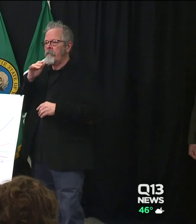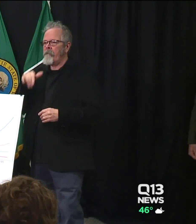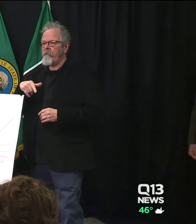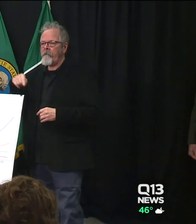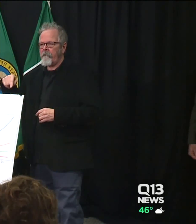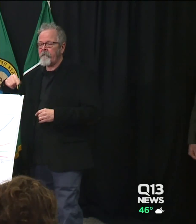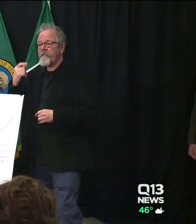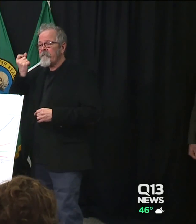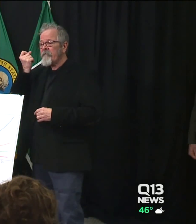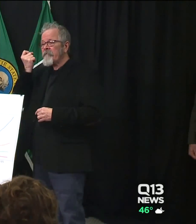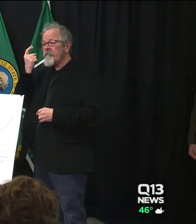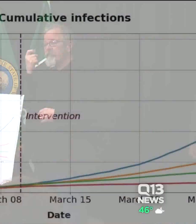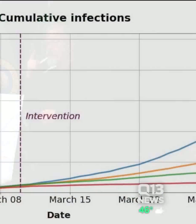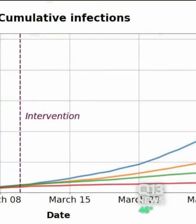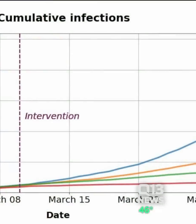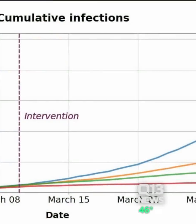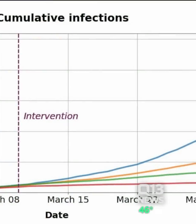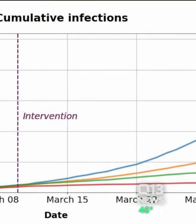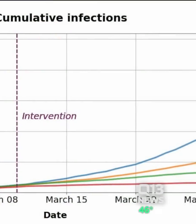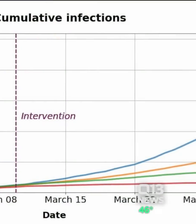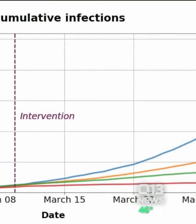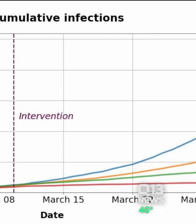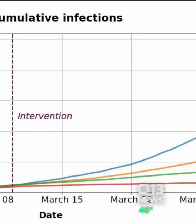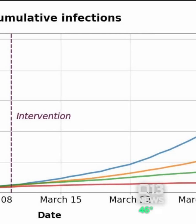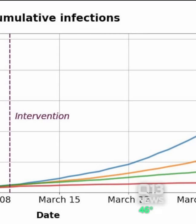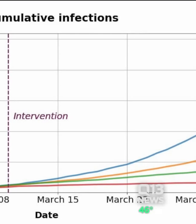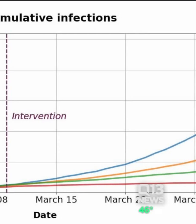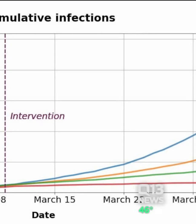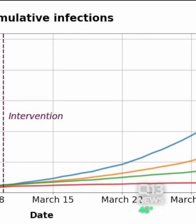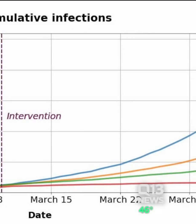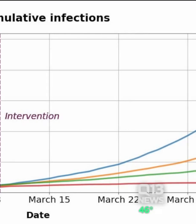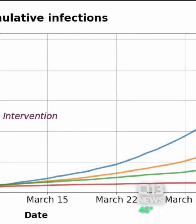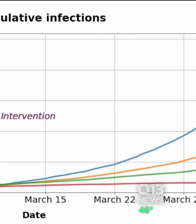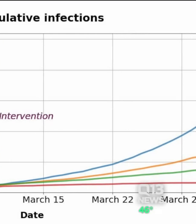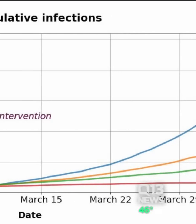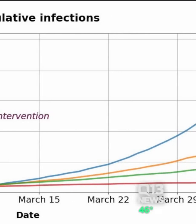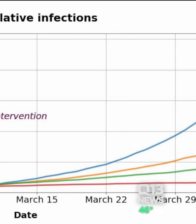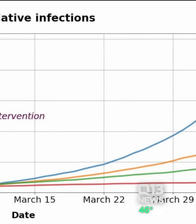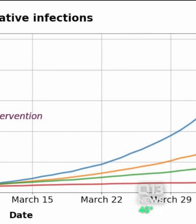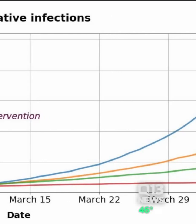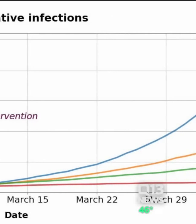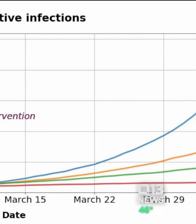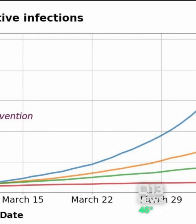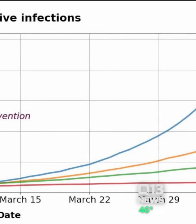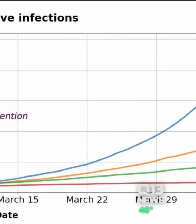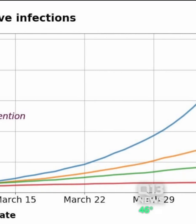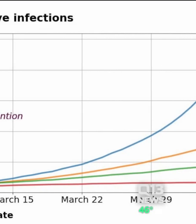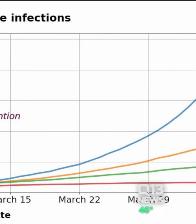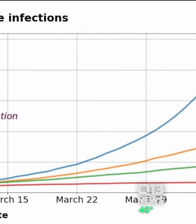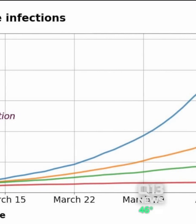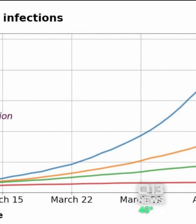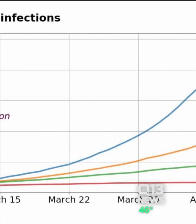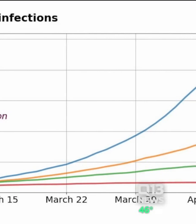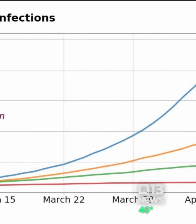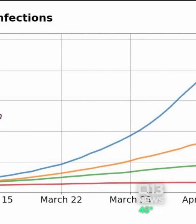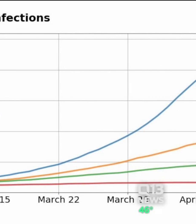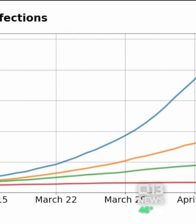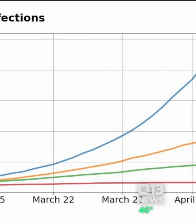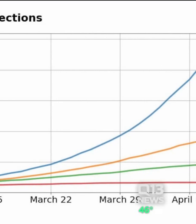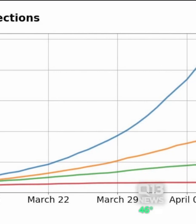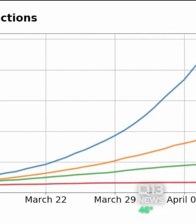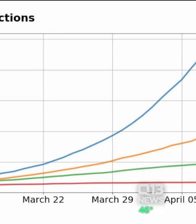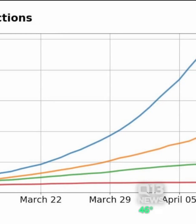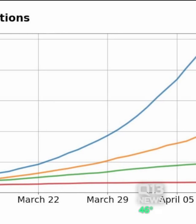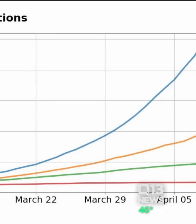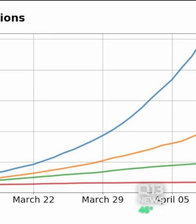Duchin with King County Public Health using this chart to show us why social distancing is our only hope. And the blue line